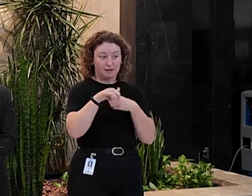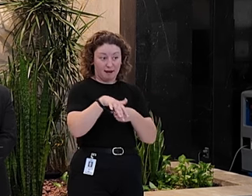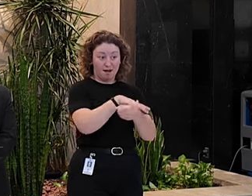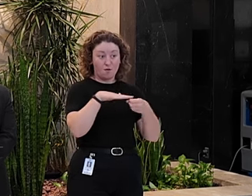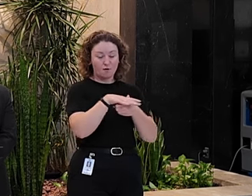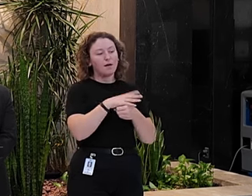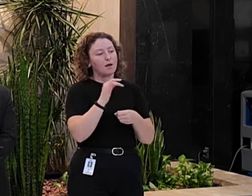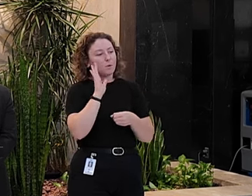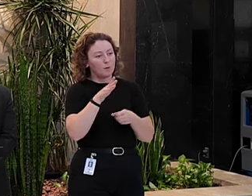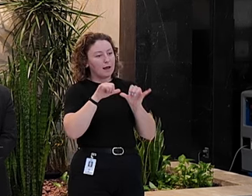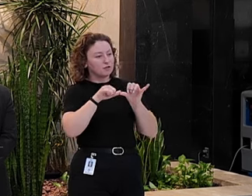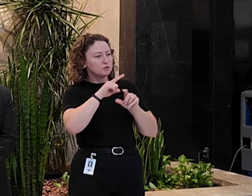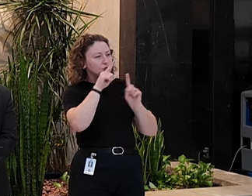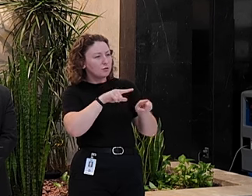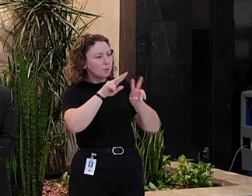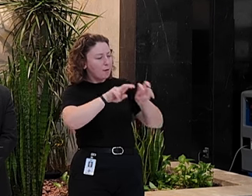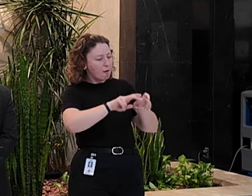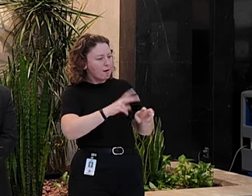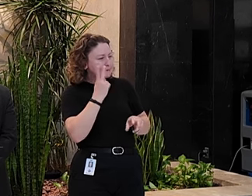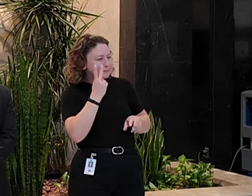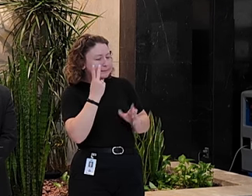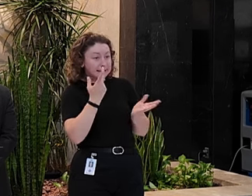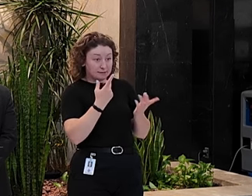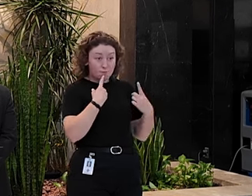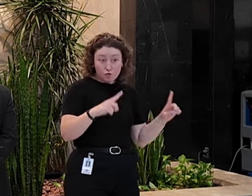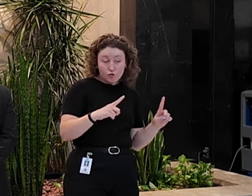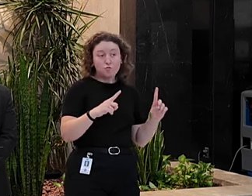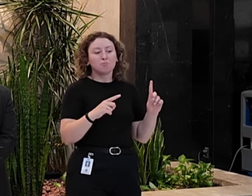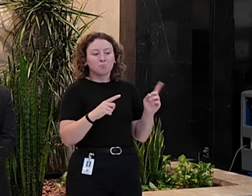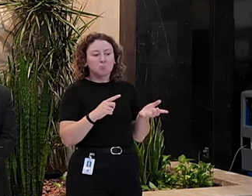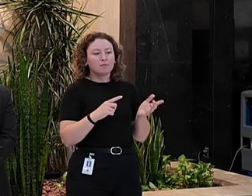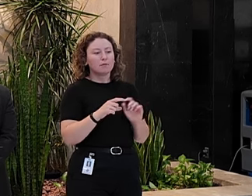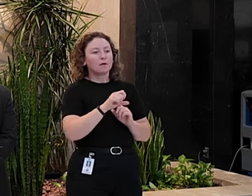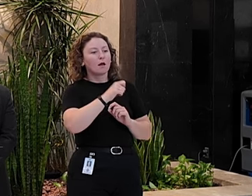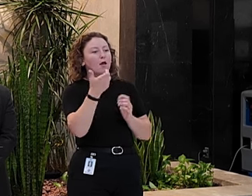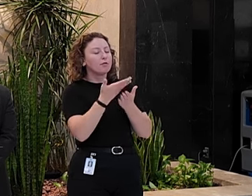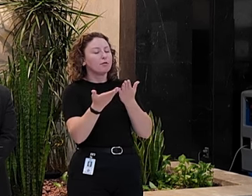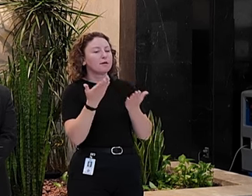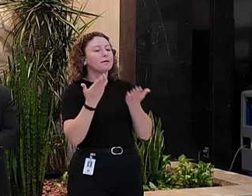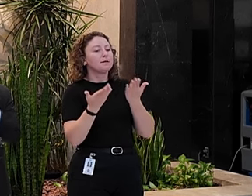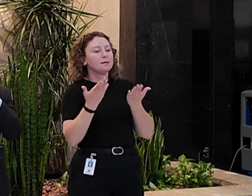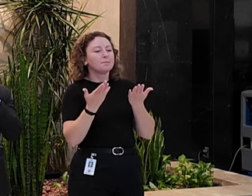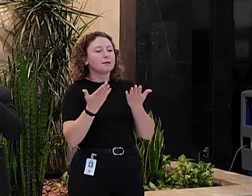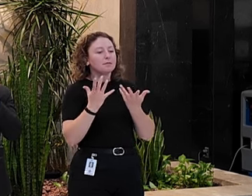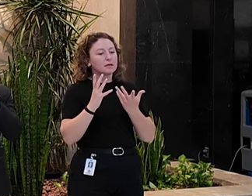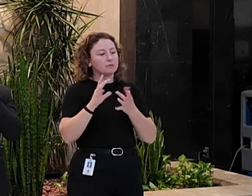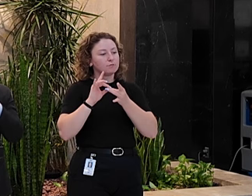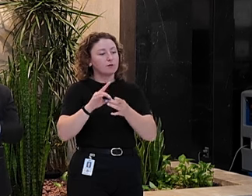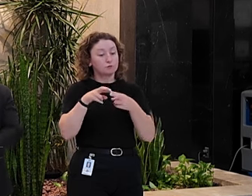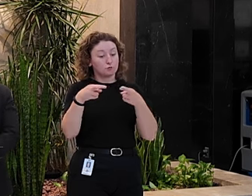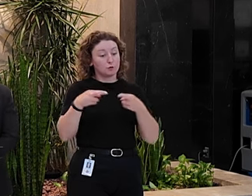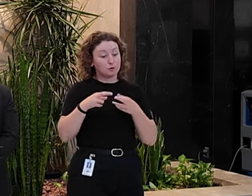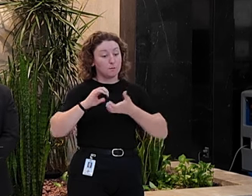something we're going to look at in an engineering report to check to see, is that effective? Another conversation could be, based on our regional partners and